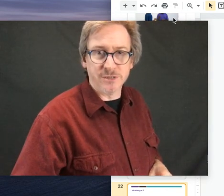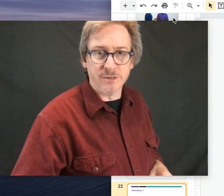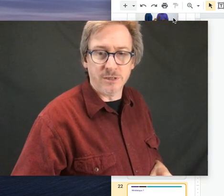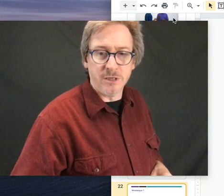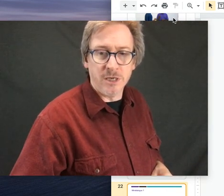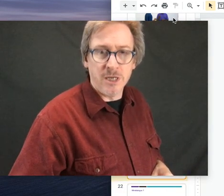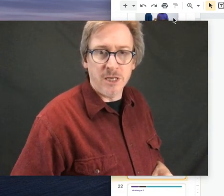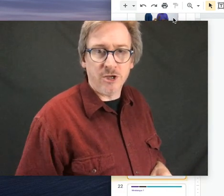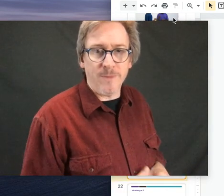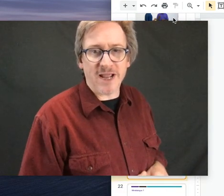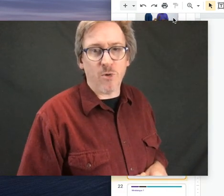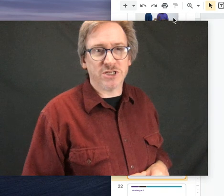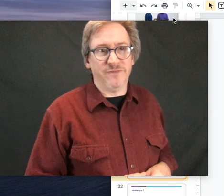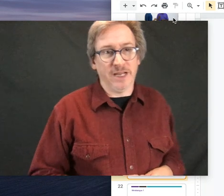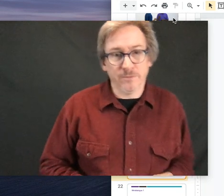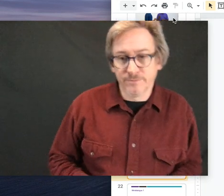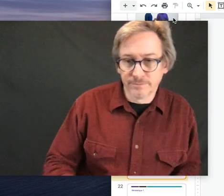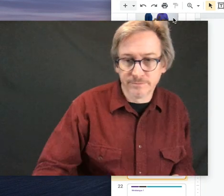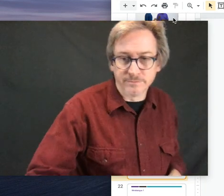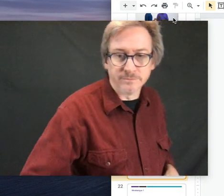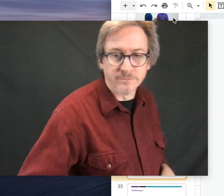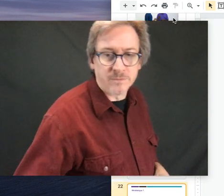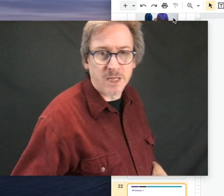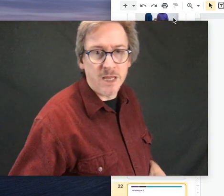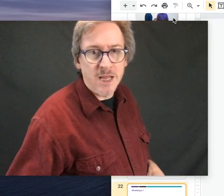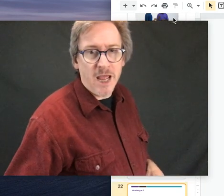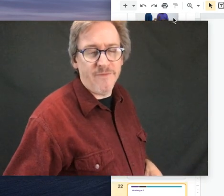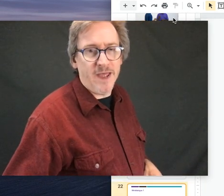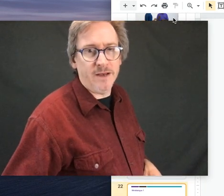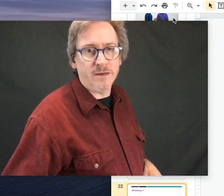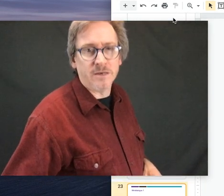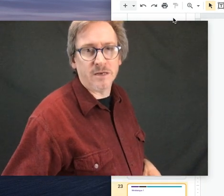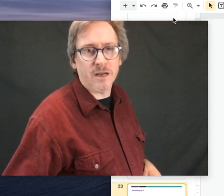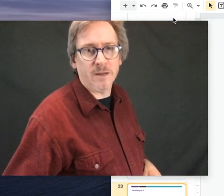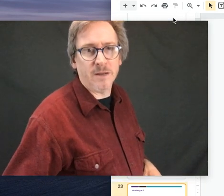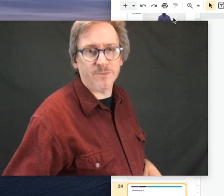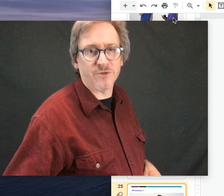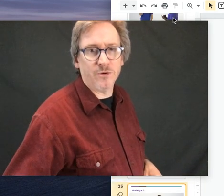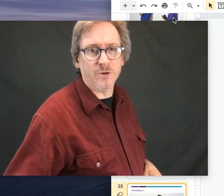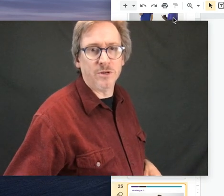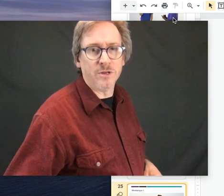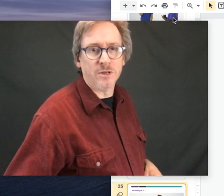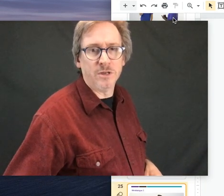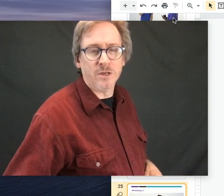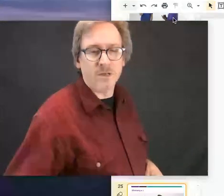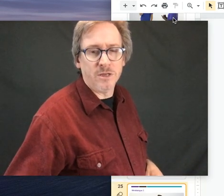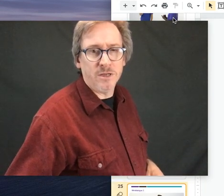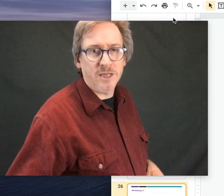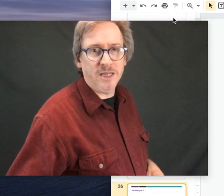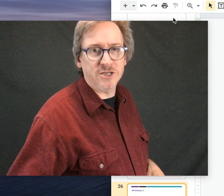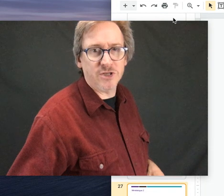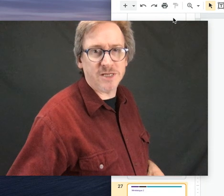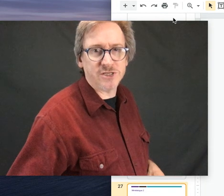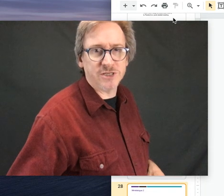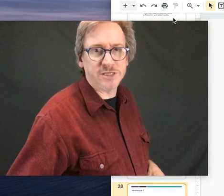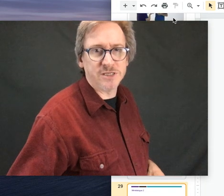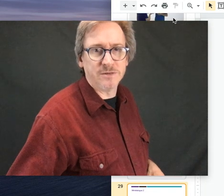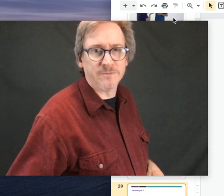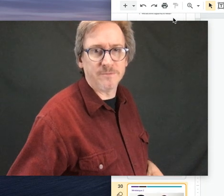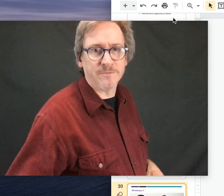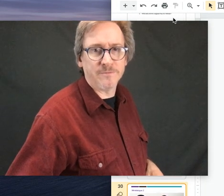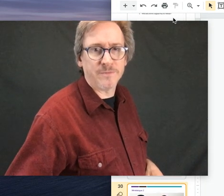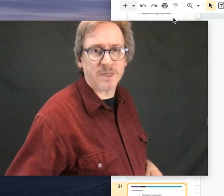questions. Go back and watch the video. And then I'm going to jump through each of the